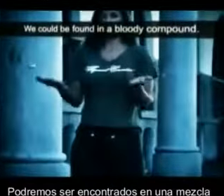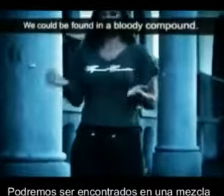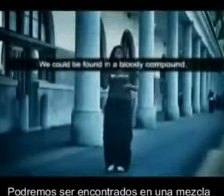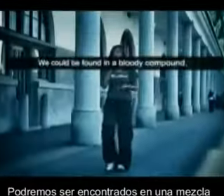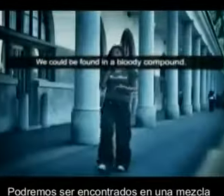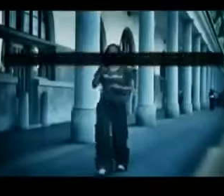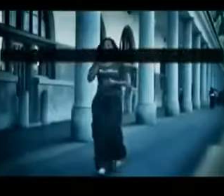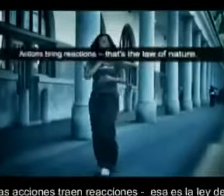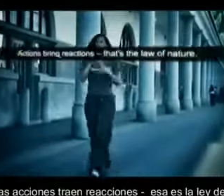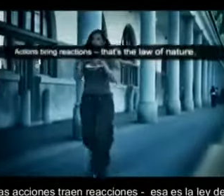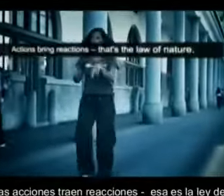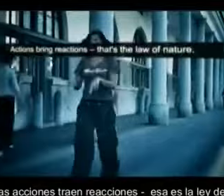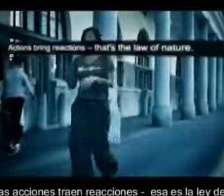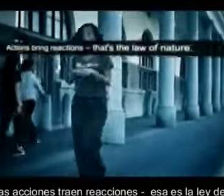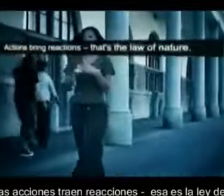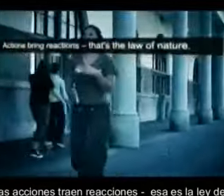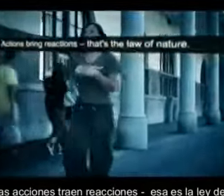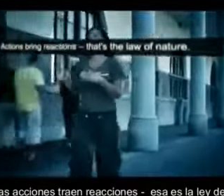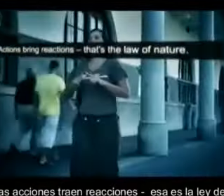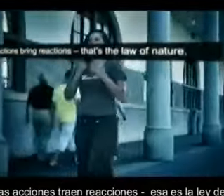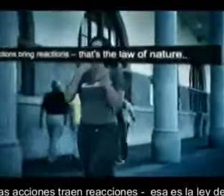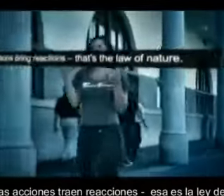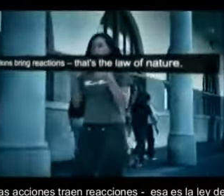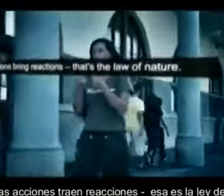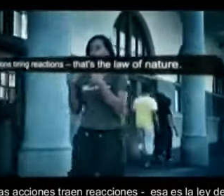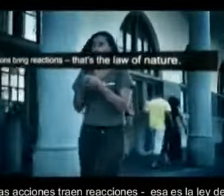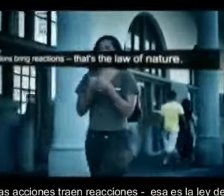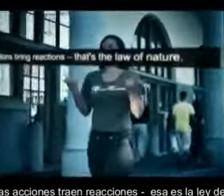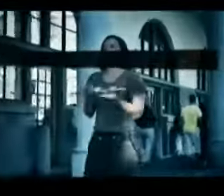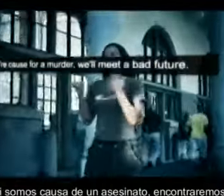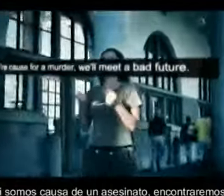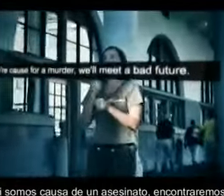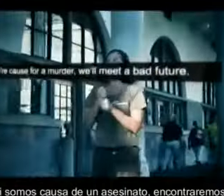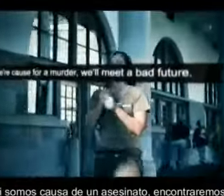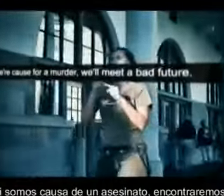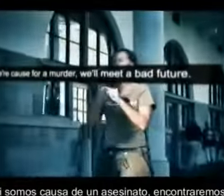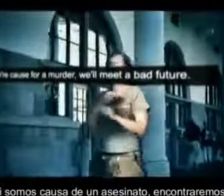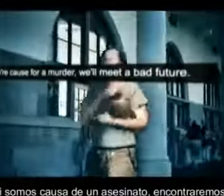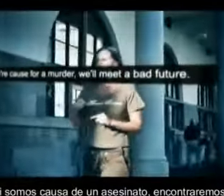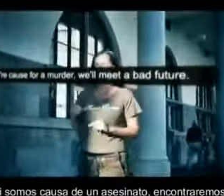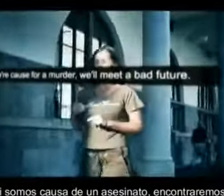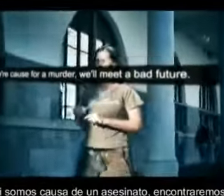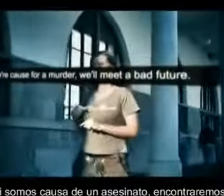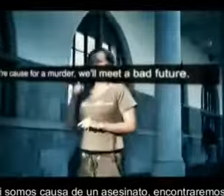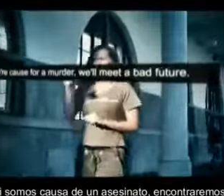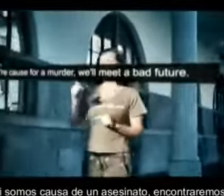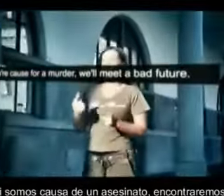compound. Actions bring reactions, that's the law of nature. If you're caused for a murder, we'll meet a